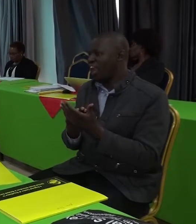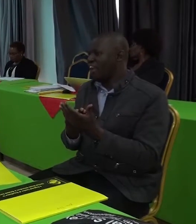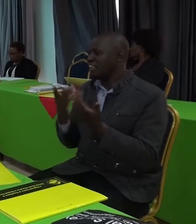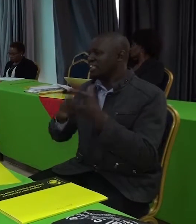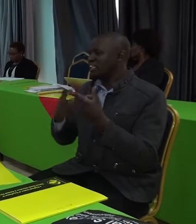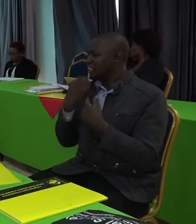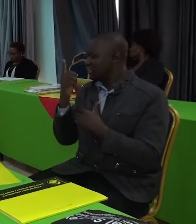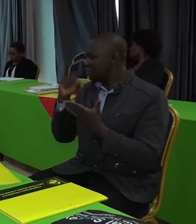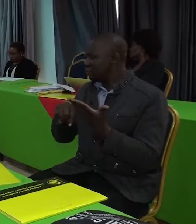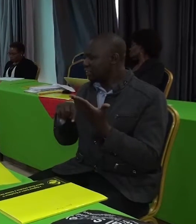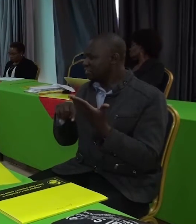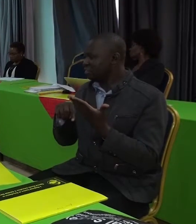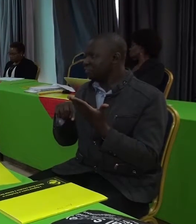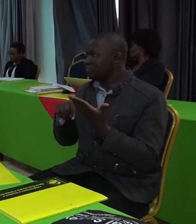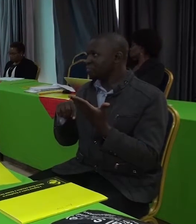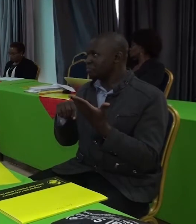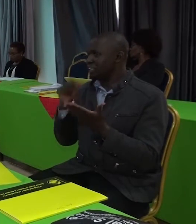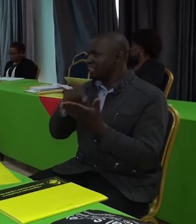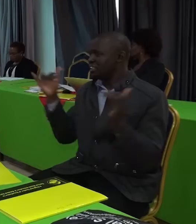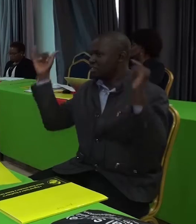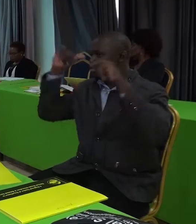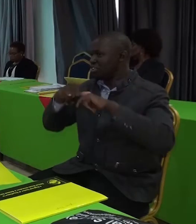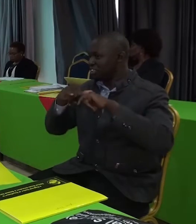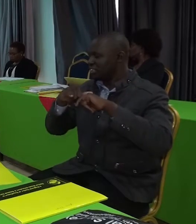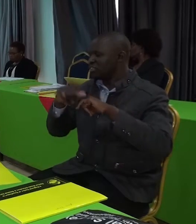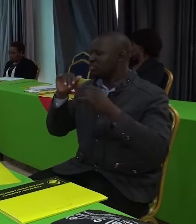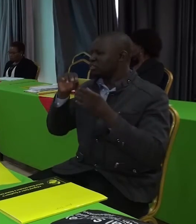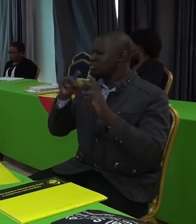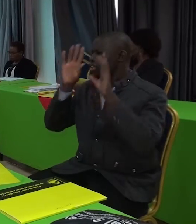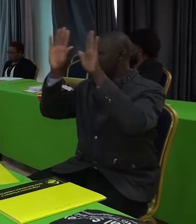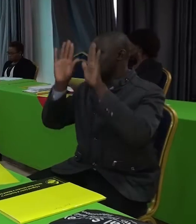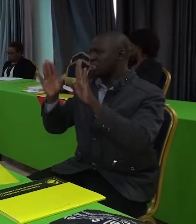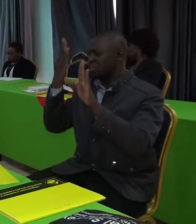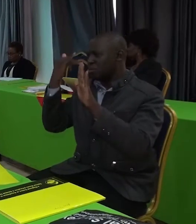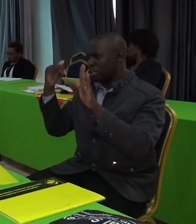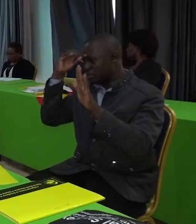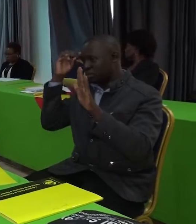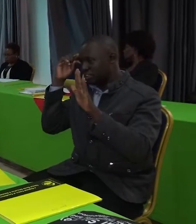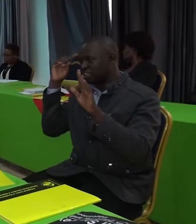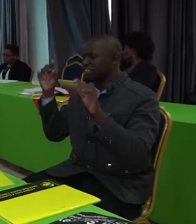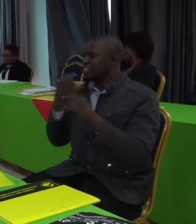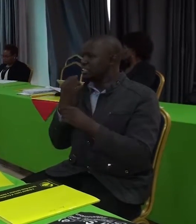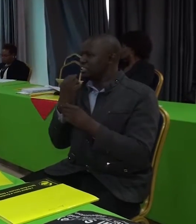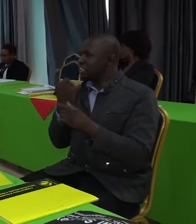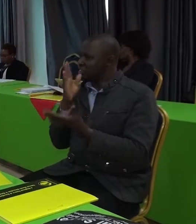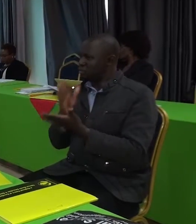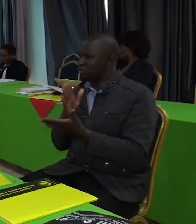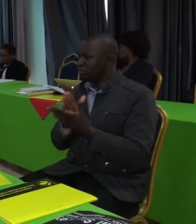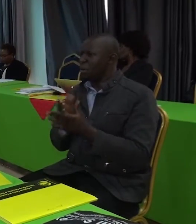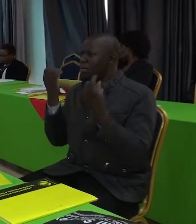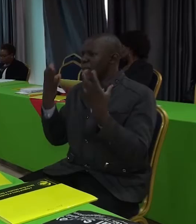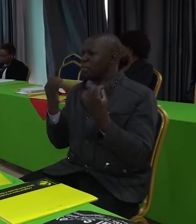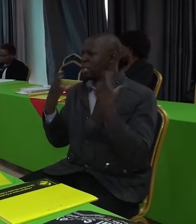They said this conference was particularly significant because it acknowledged that a large number of vulnerable